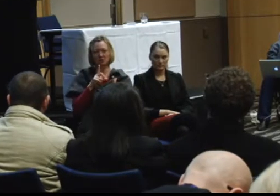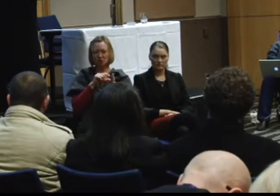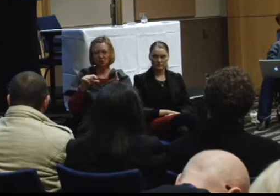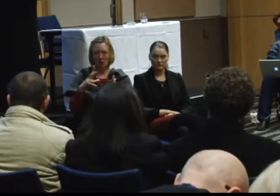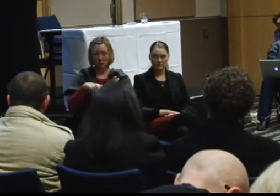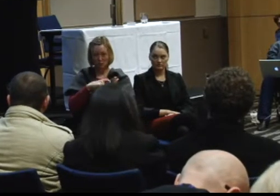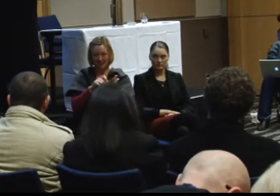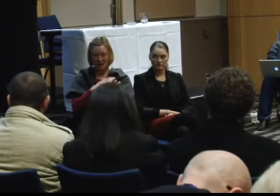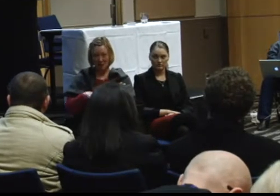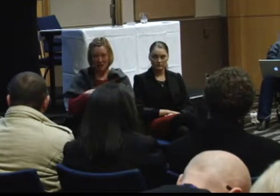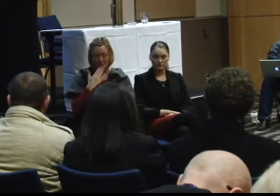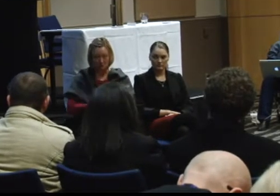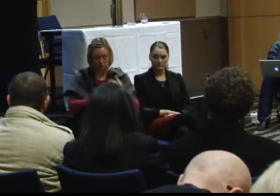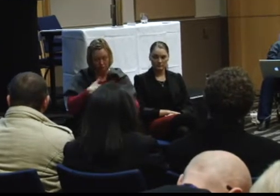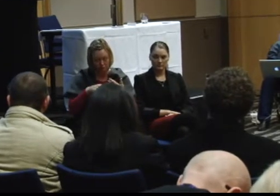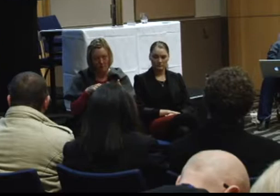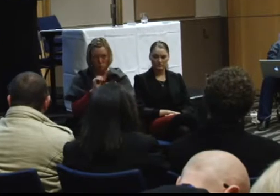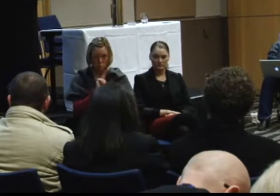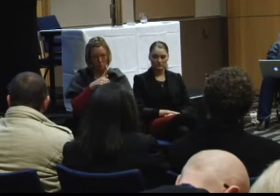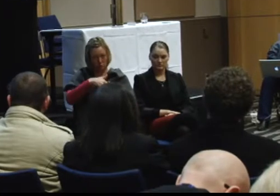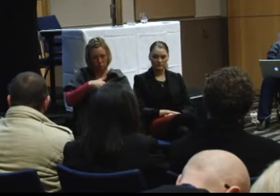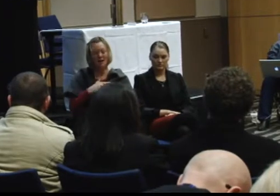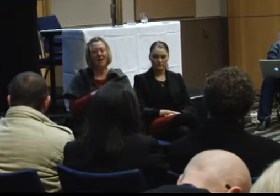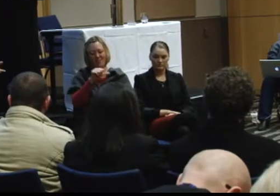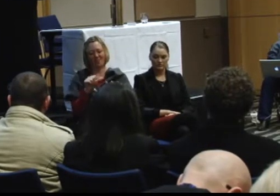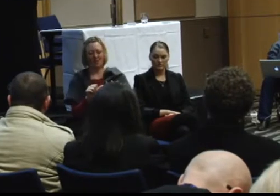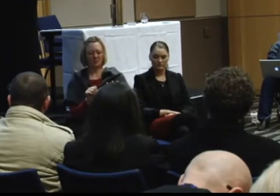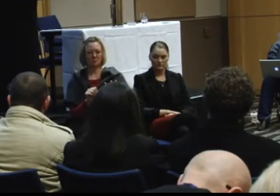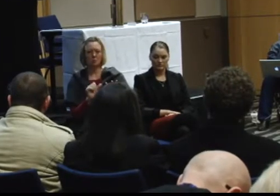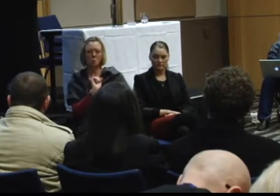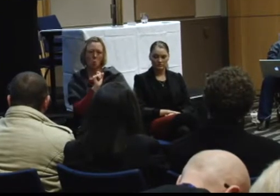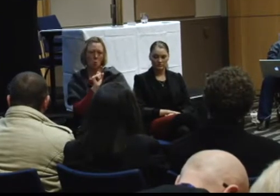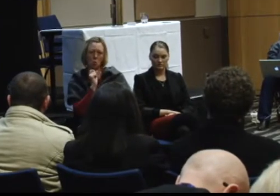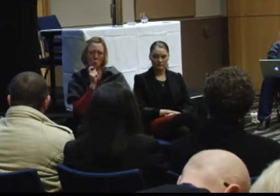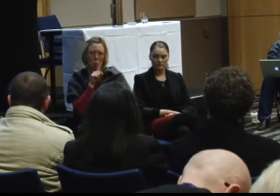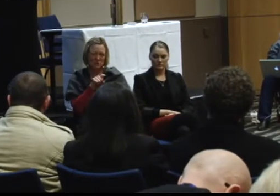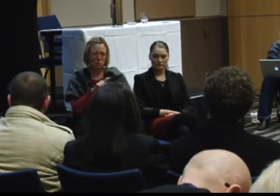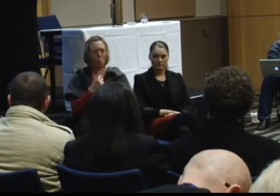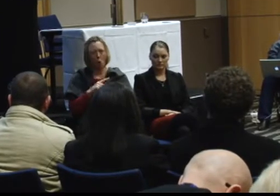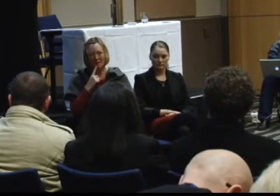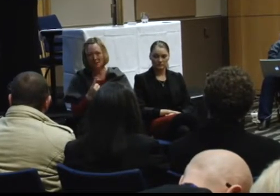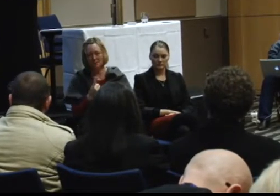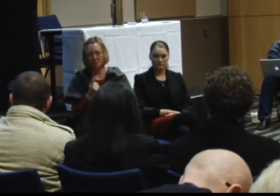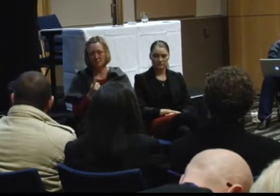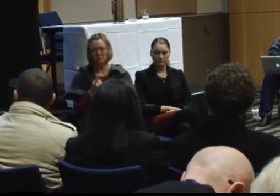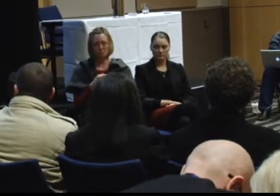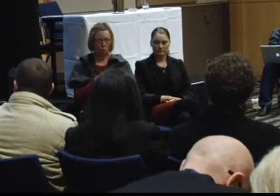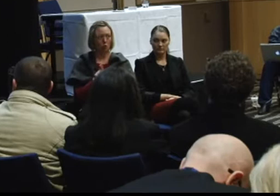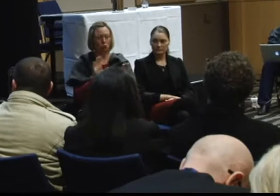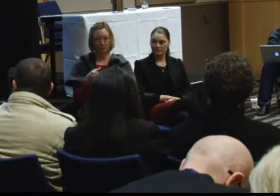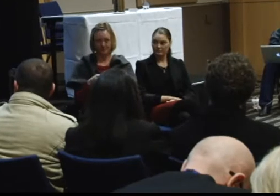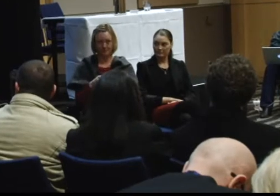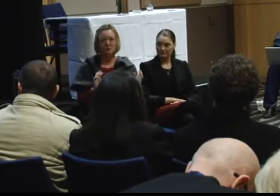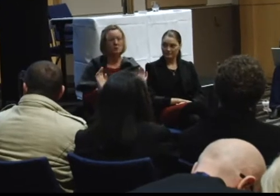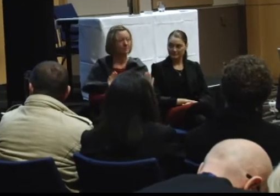little bit about that, and then go on and pose your question or comment to the group. So on that, I'll hand over to